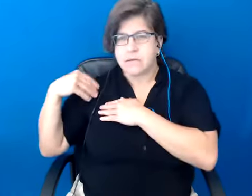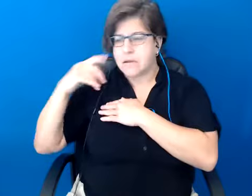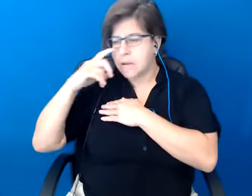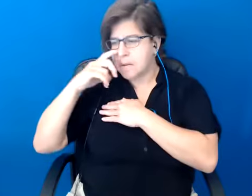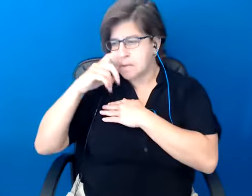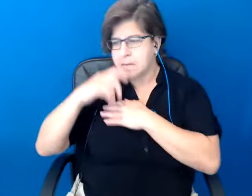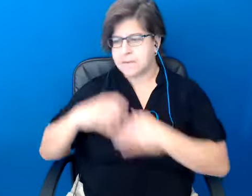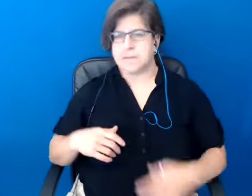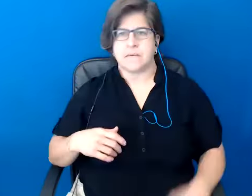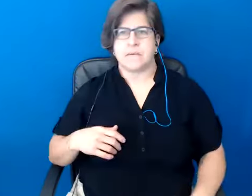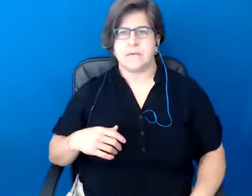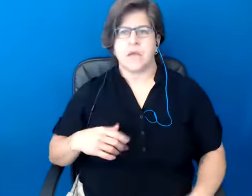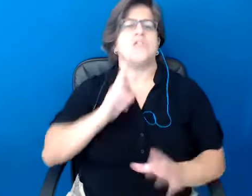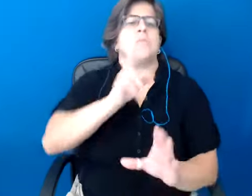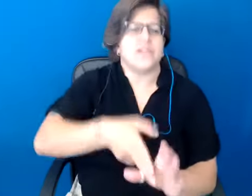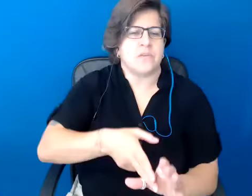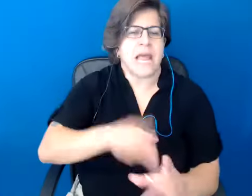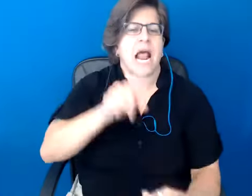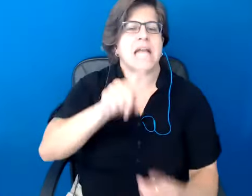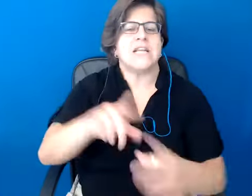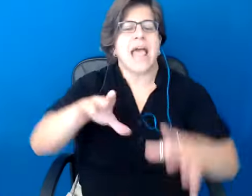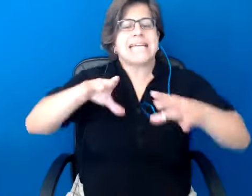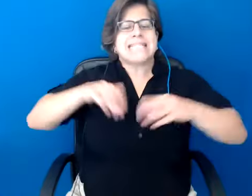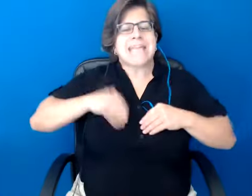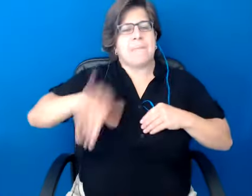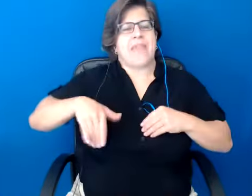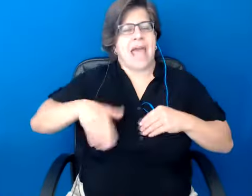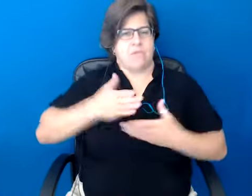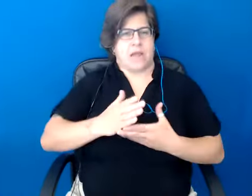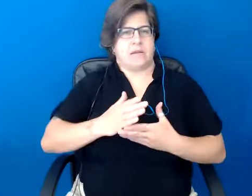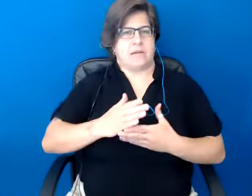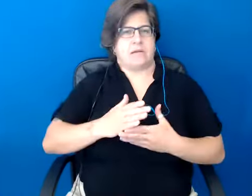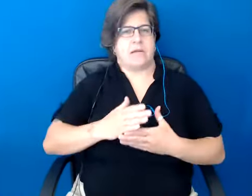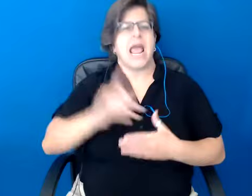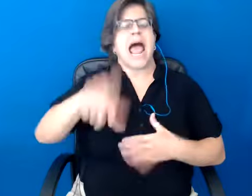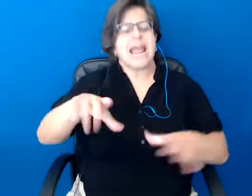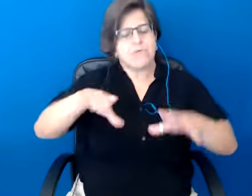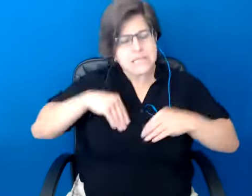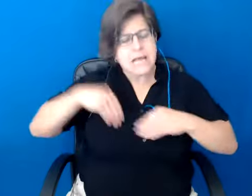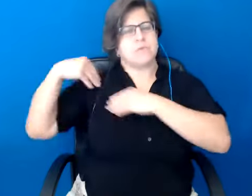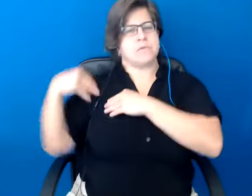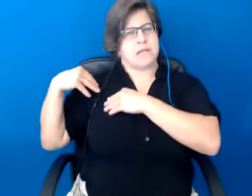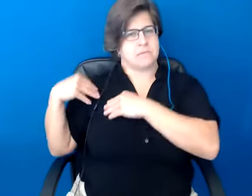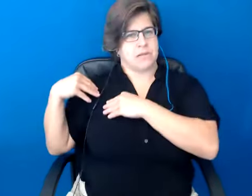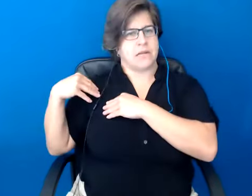I don't have to have the responsibility of participation until I accept it. I have the right of participation, but